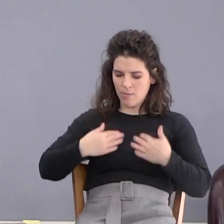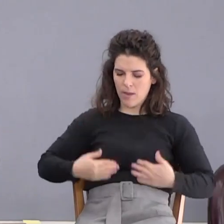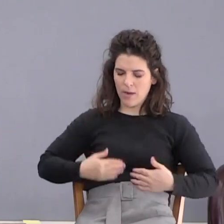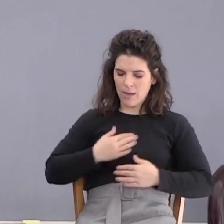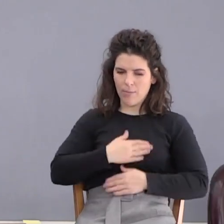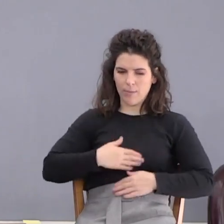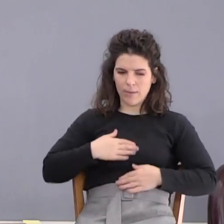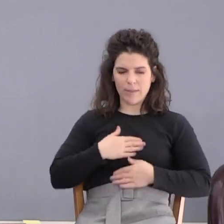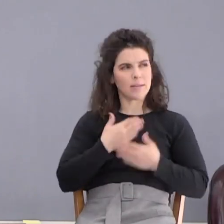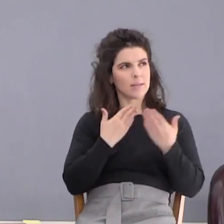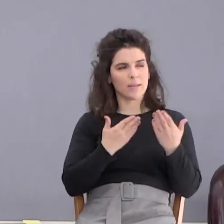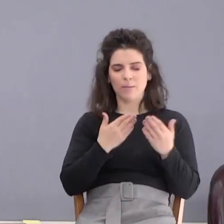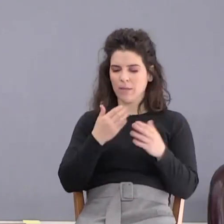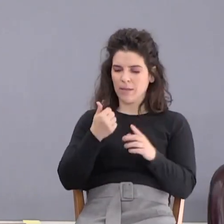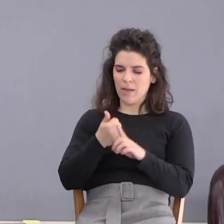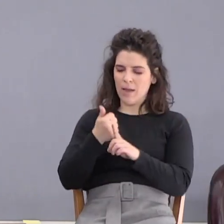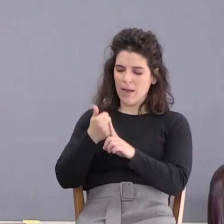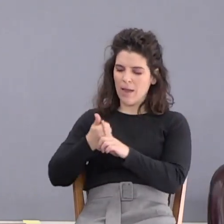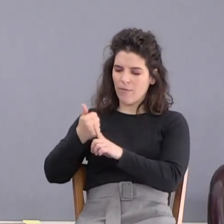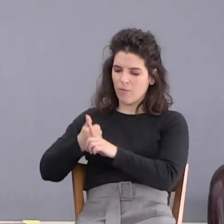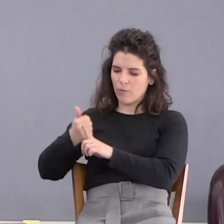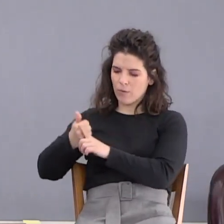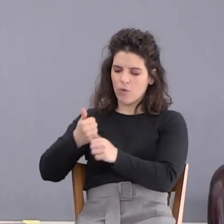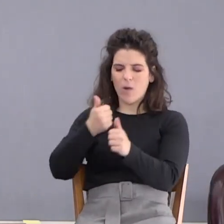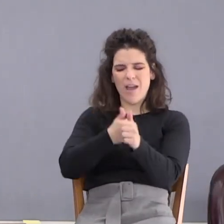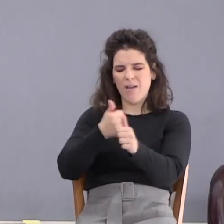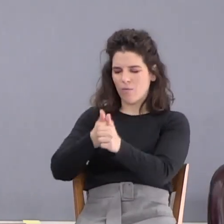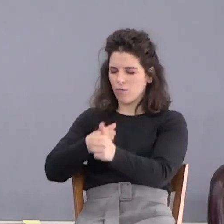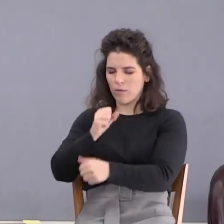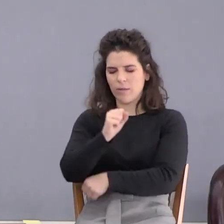seed his own body." Now,